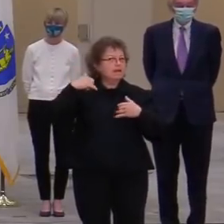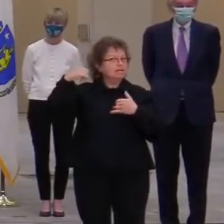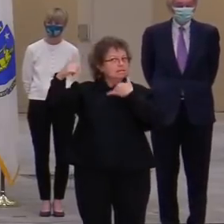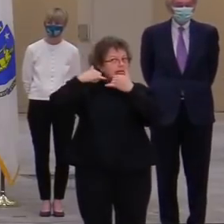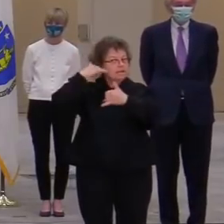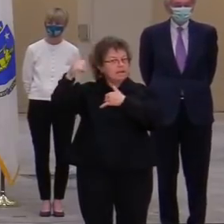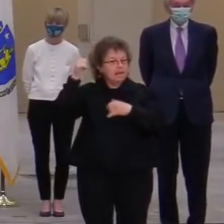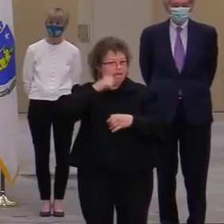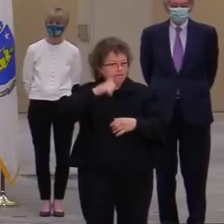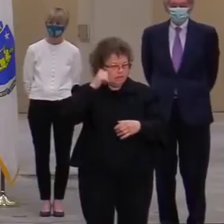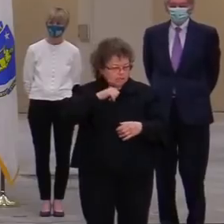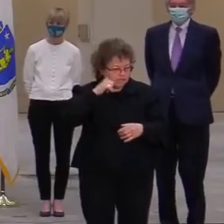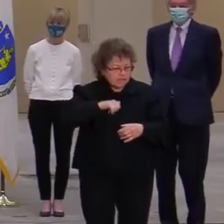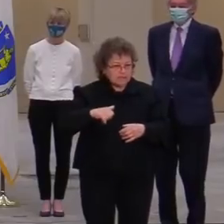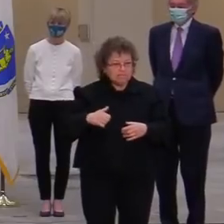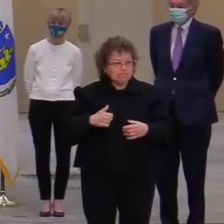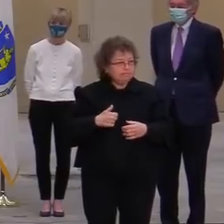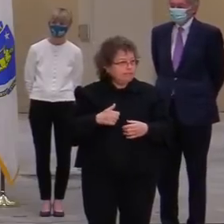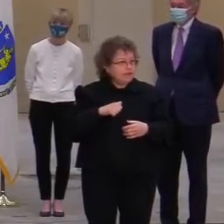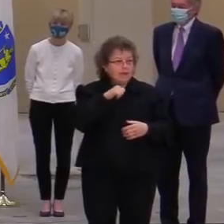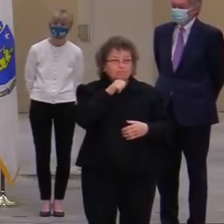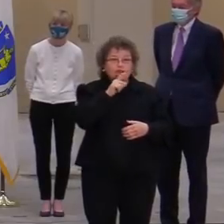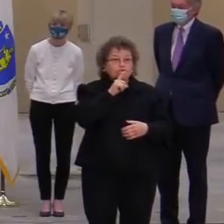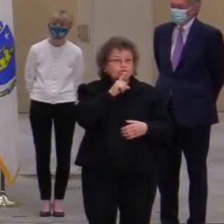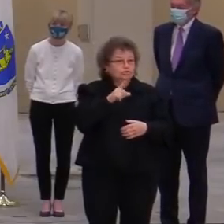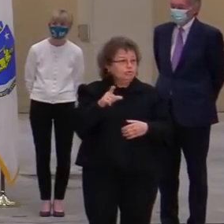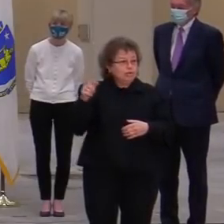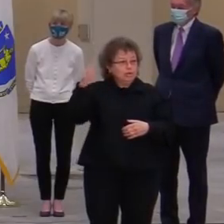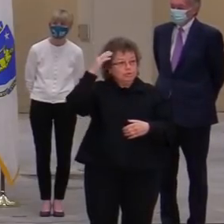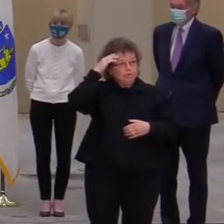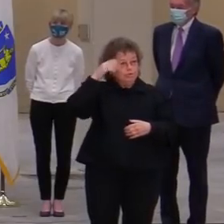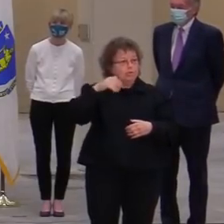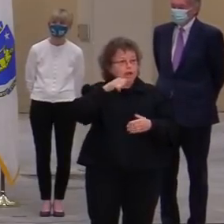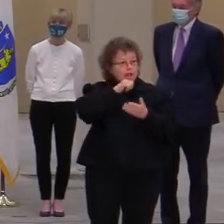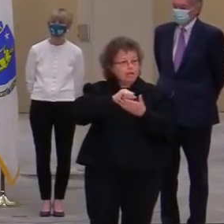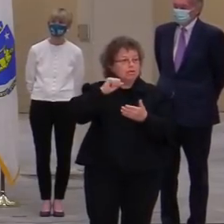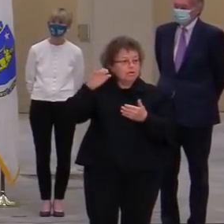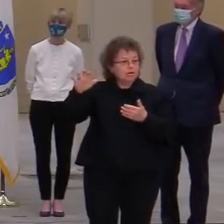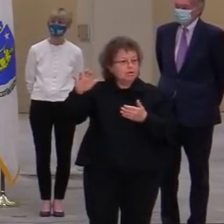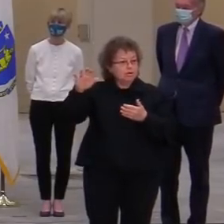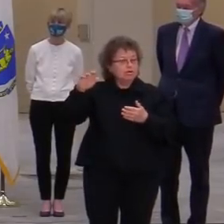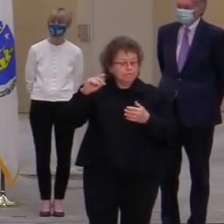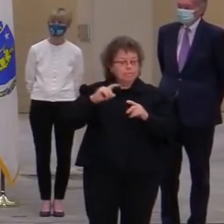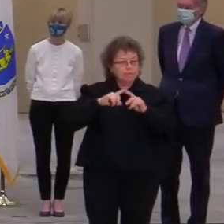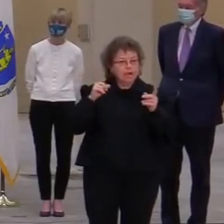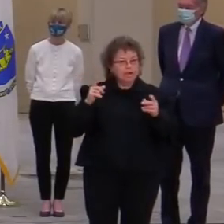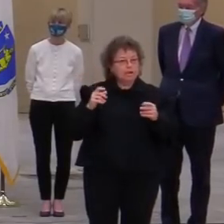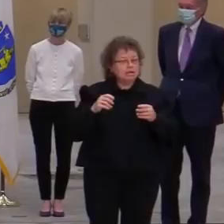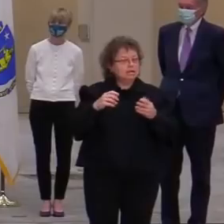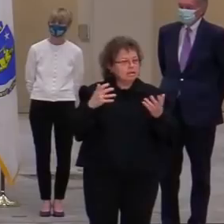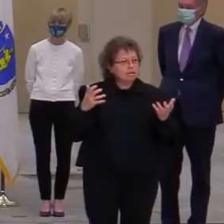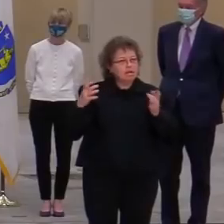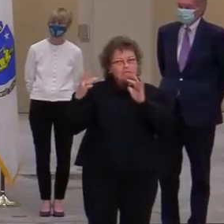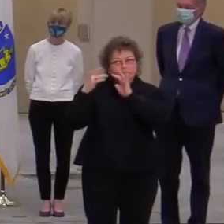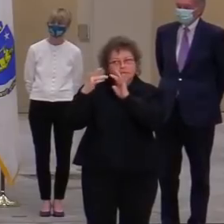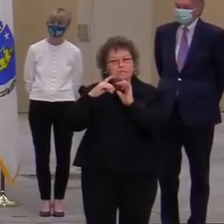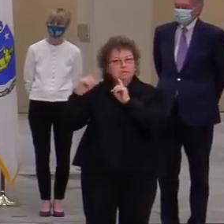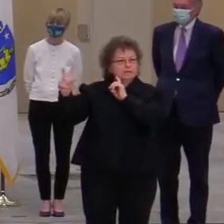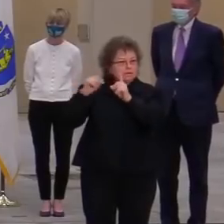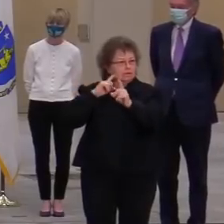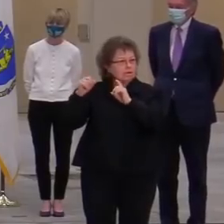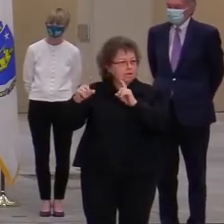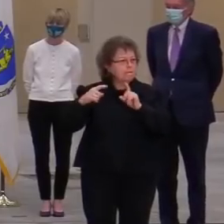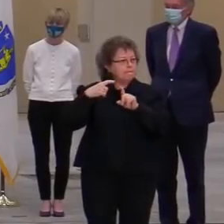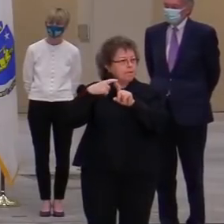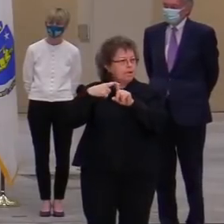folks, and I'm not even sure they knew that letter was coming. We'll obviously respond to it, but there's a lot of dialogue, and I think there's a very